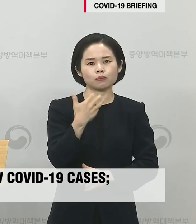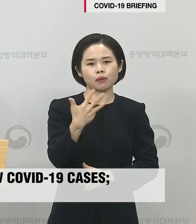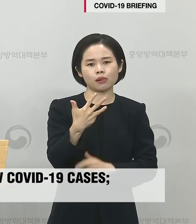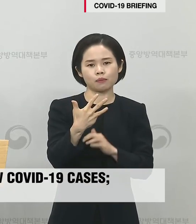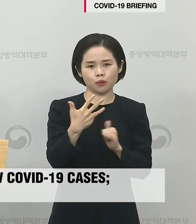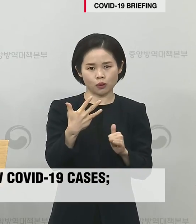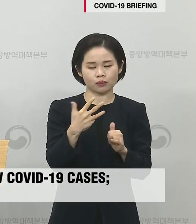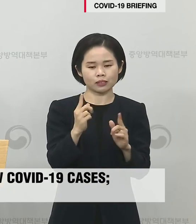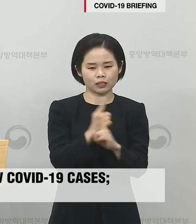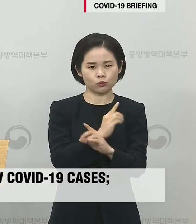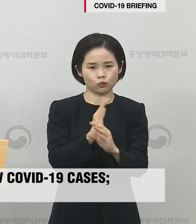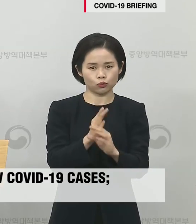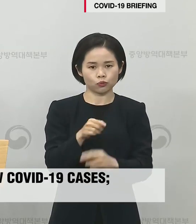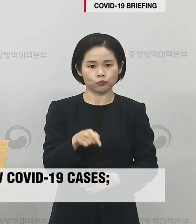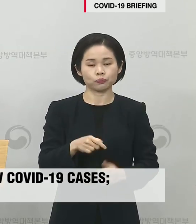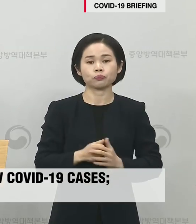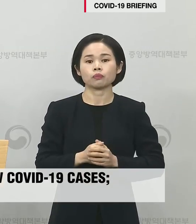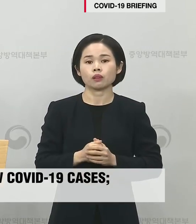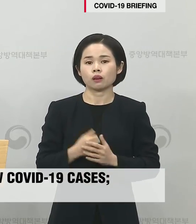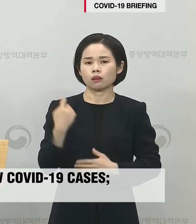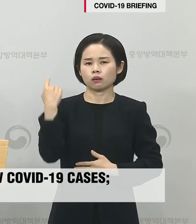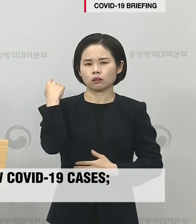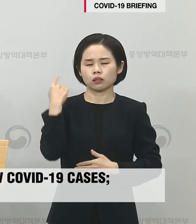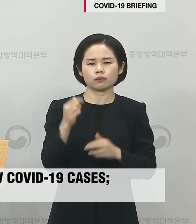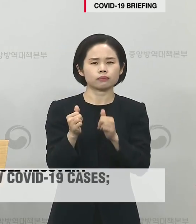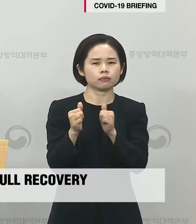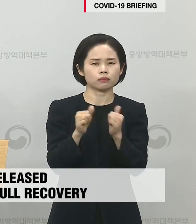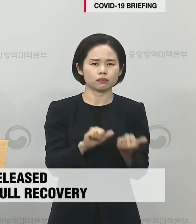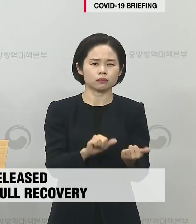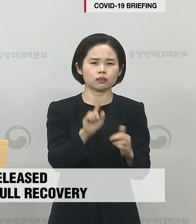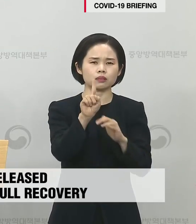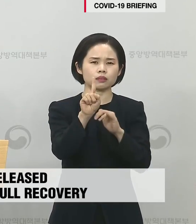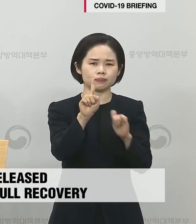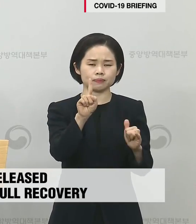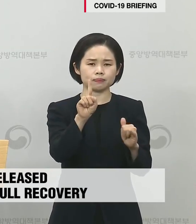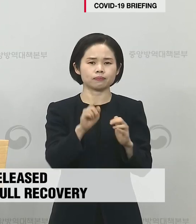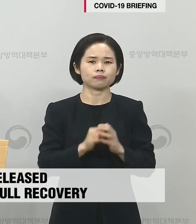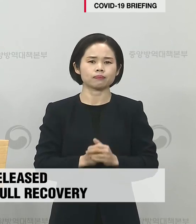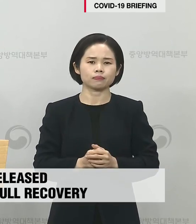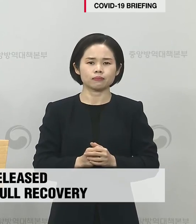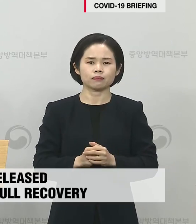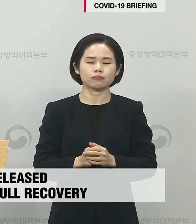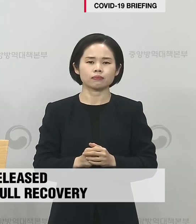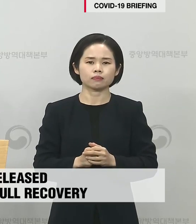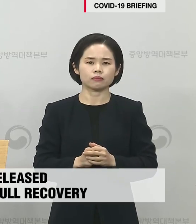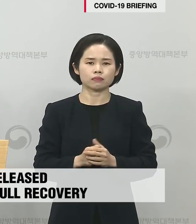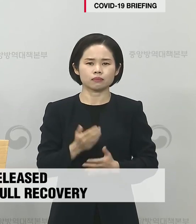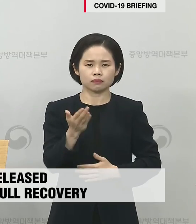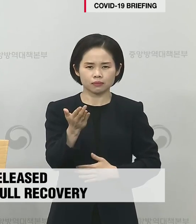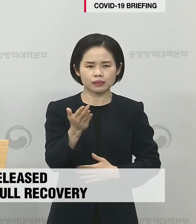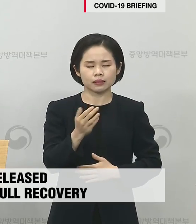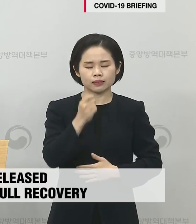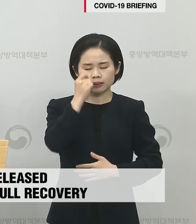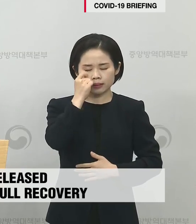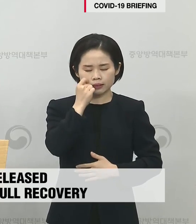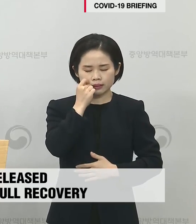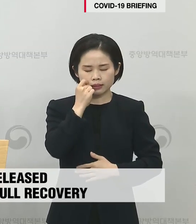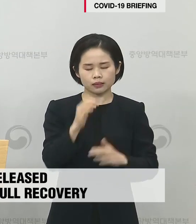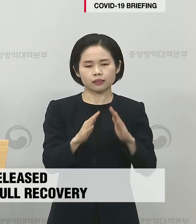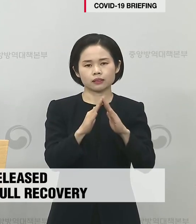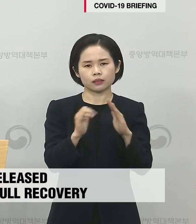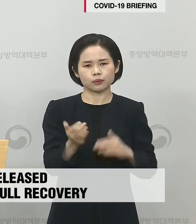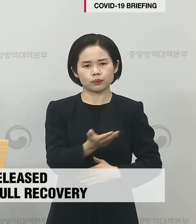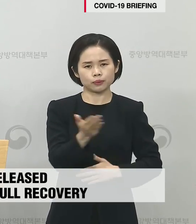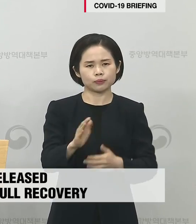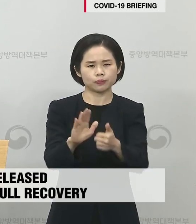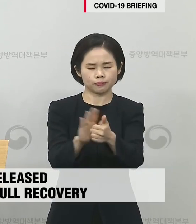9,904 being discharged, and we have a total of 898 people in quarantine undergoing treatment. We had one